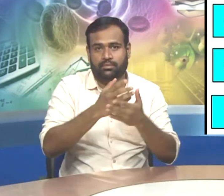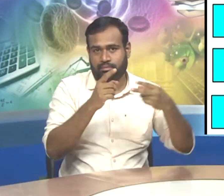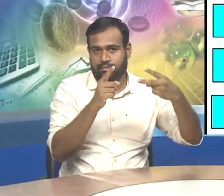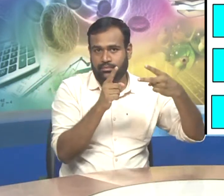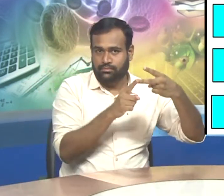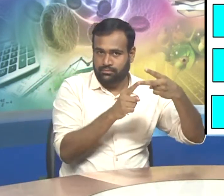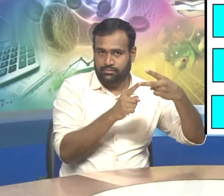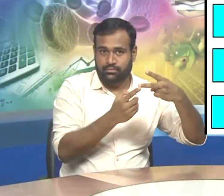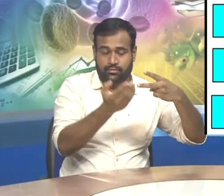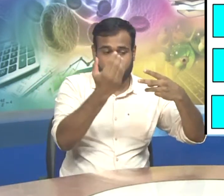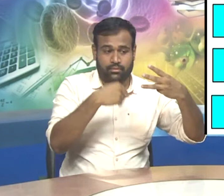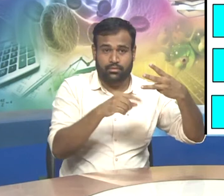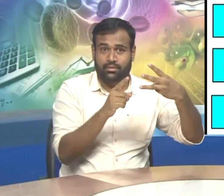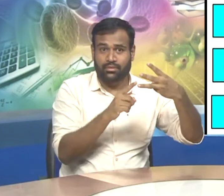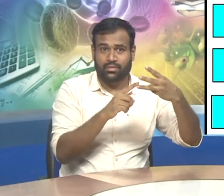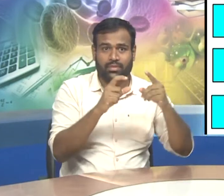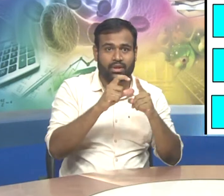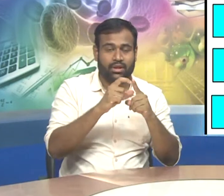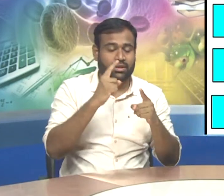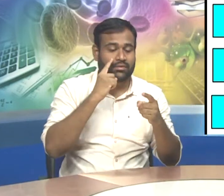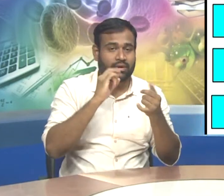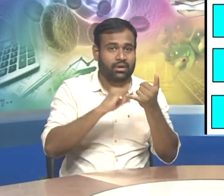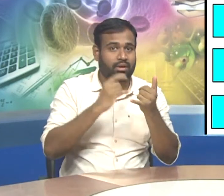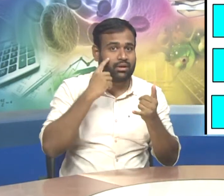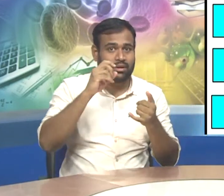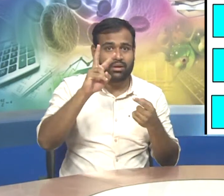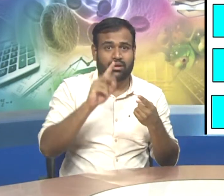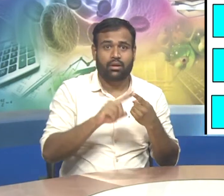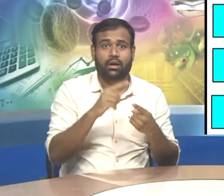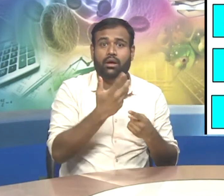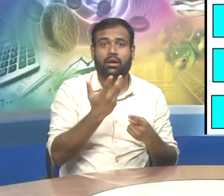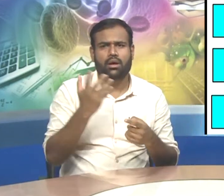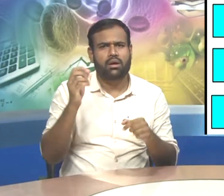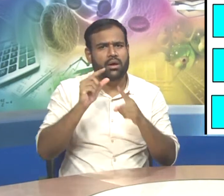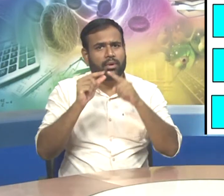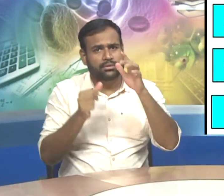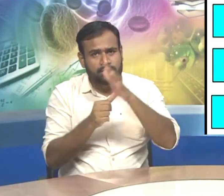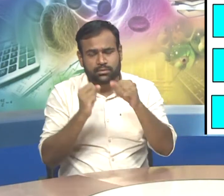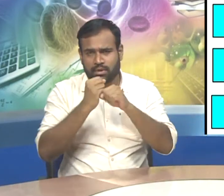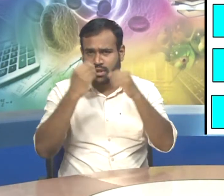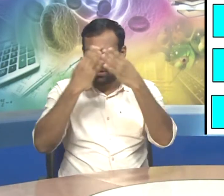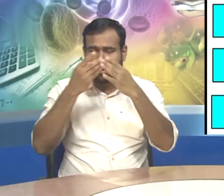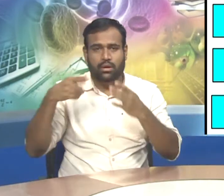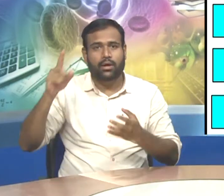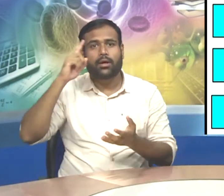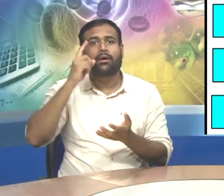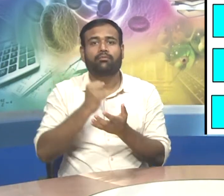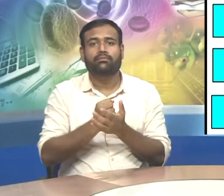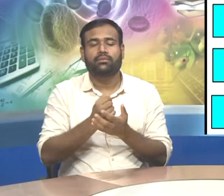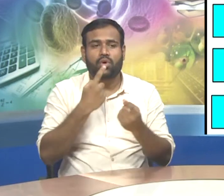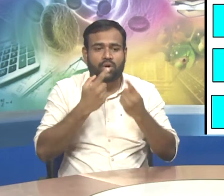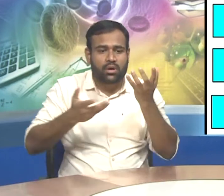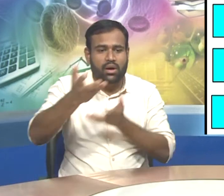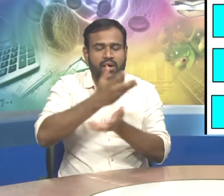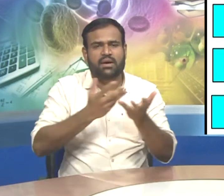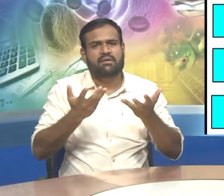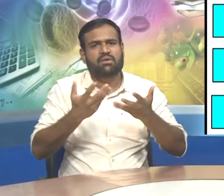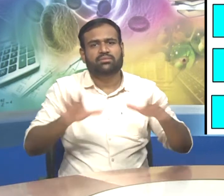And then third last word is dissolve. It is the formal term for the end of the